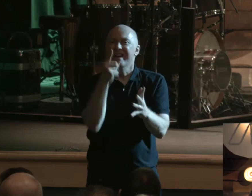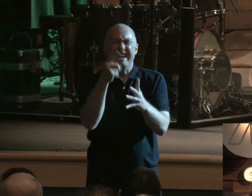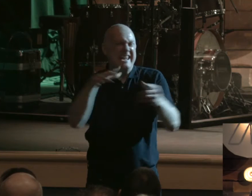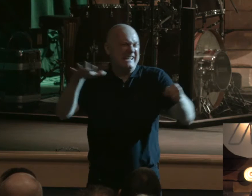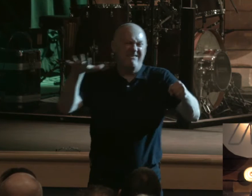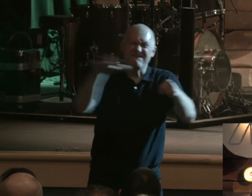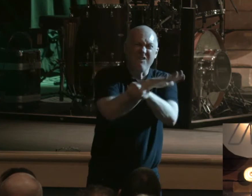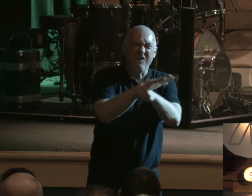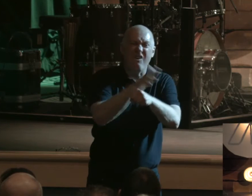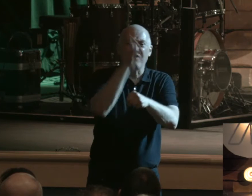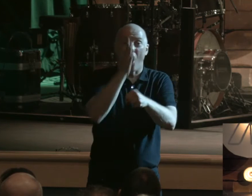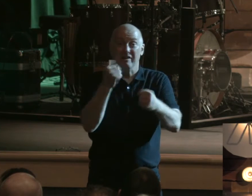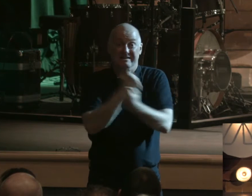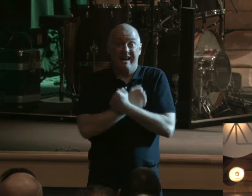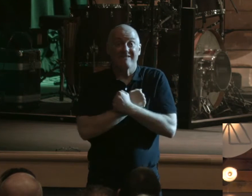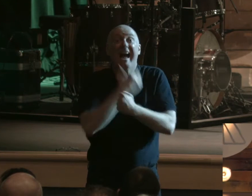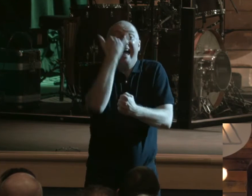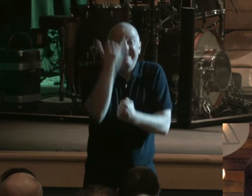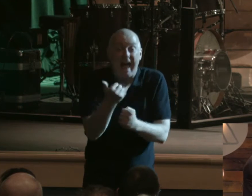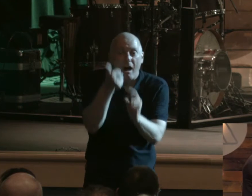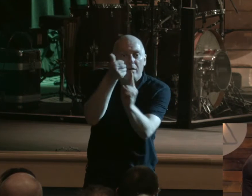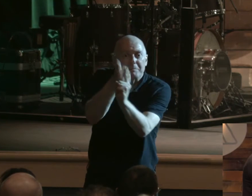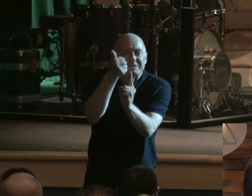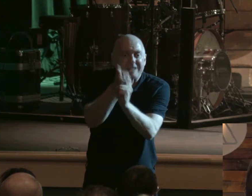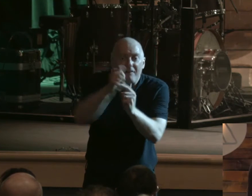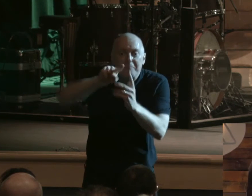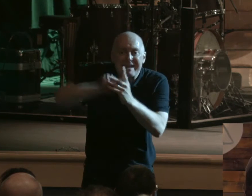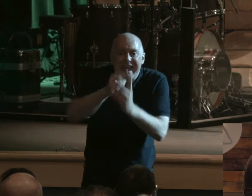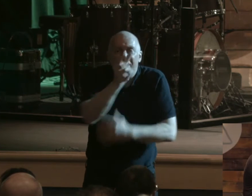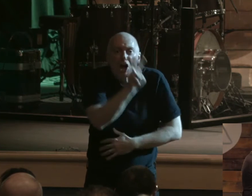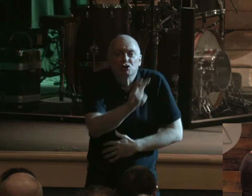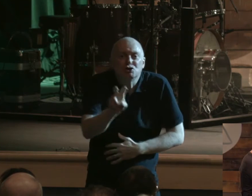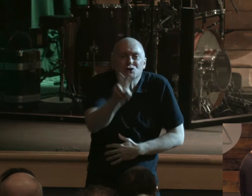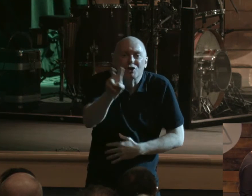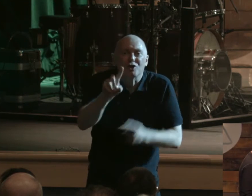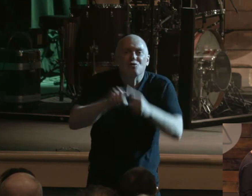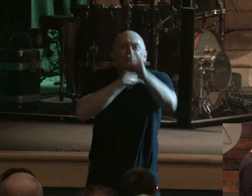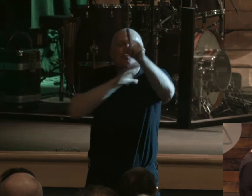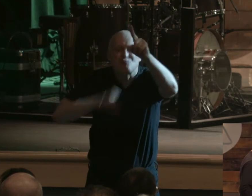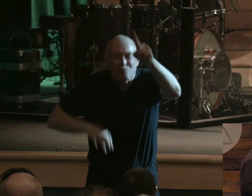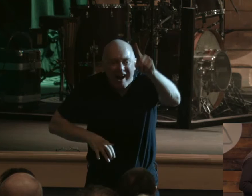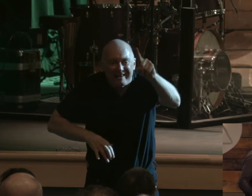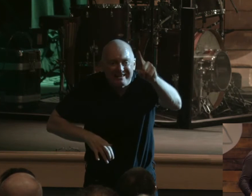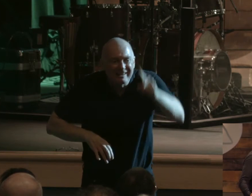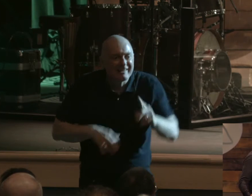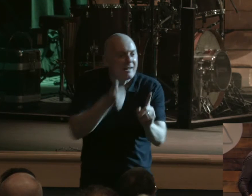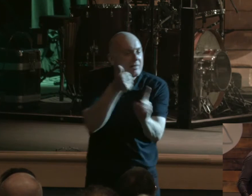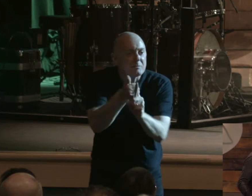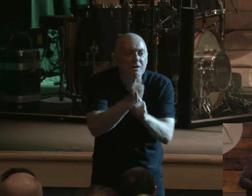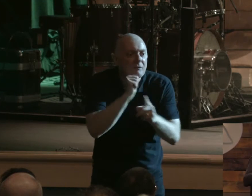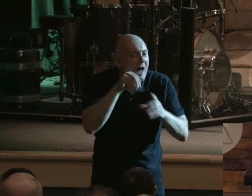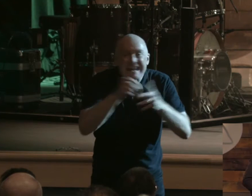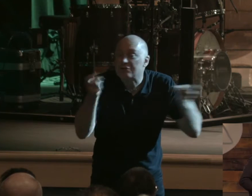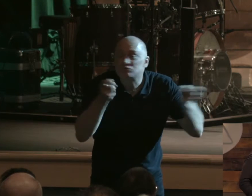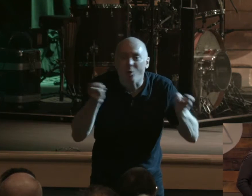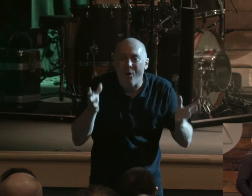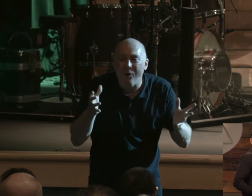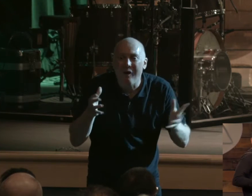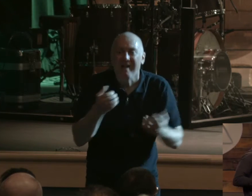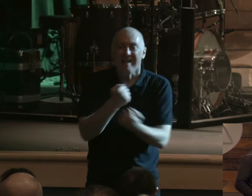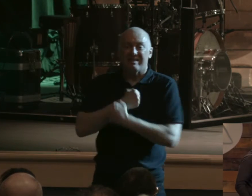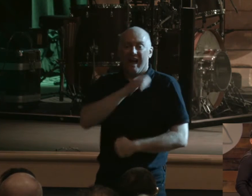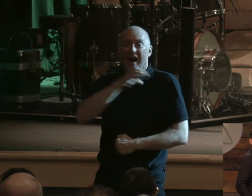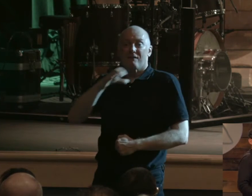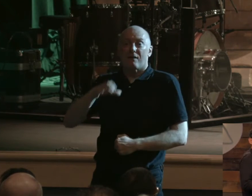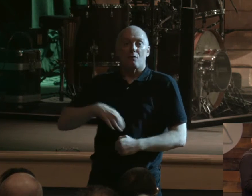saturated by God's love, they now begin a journey to Christ in glory that they are not in control of. The love of Christ